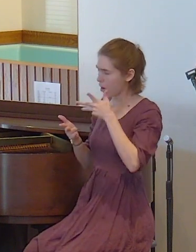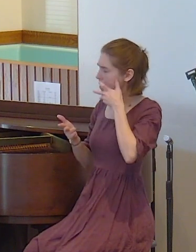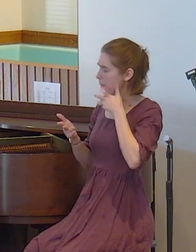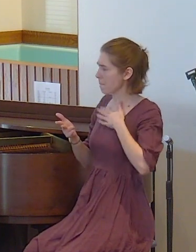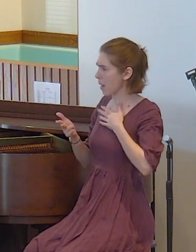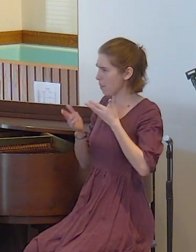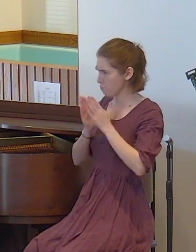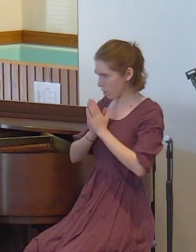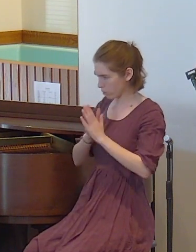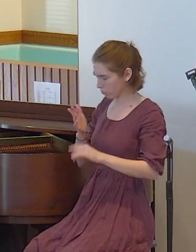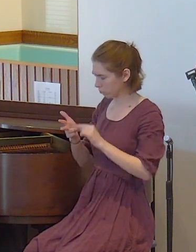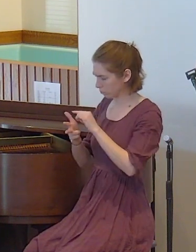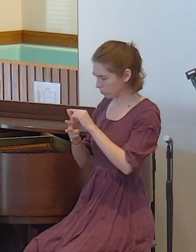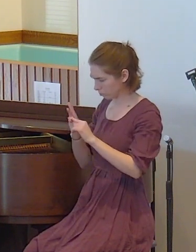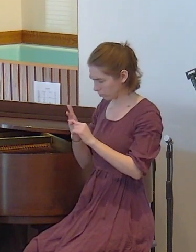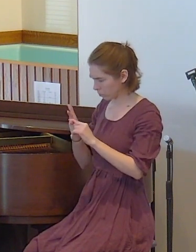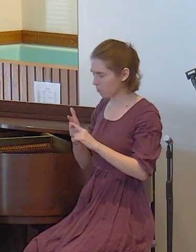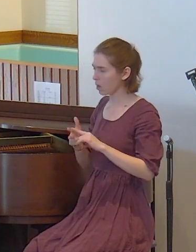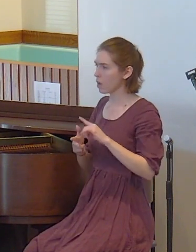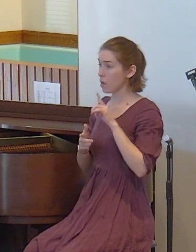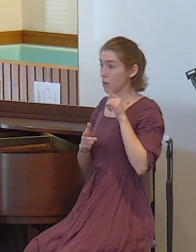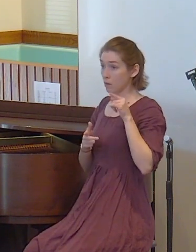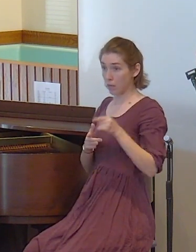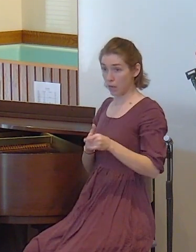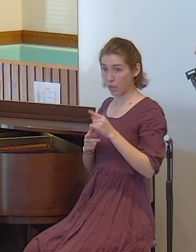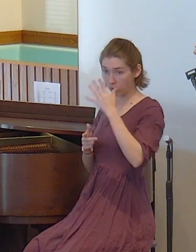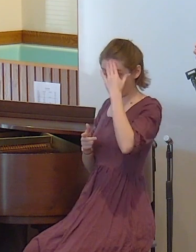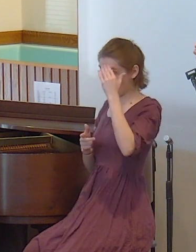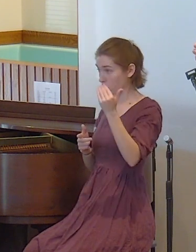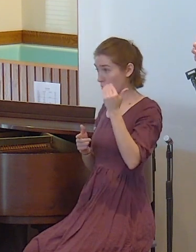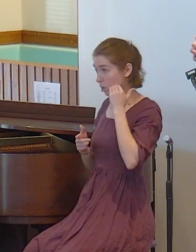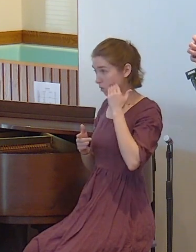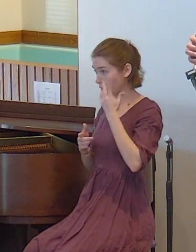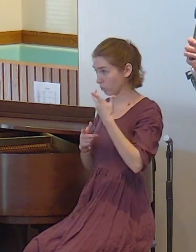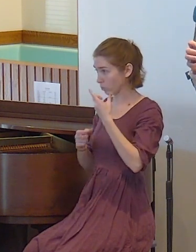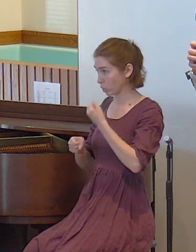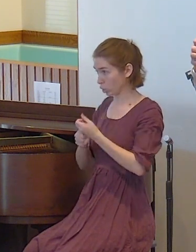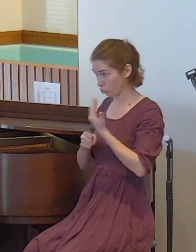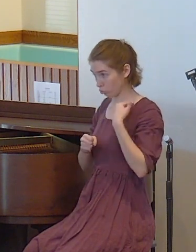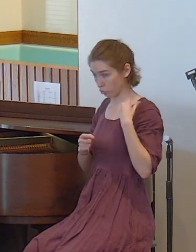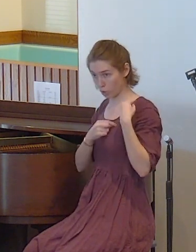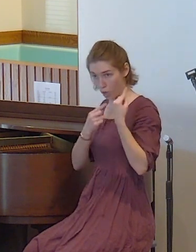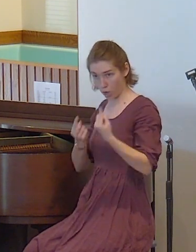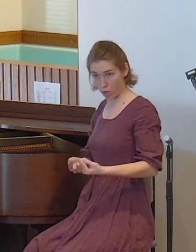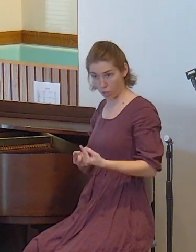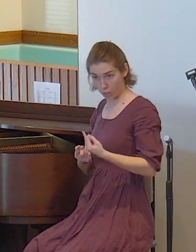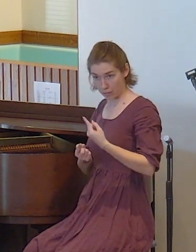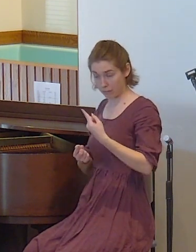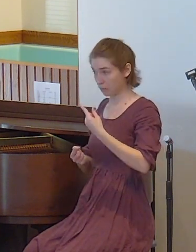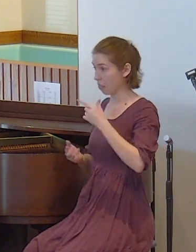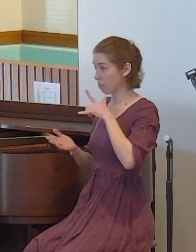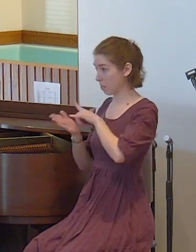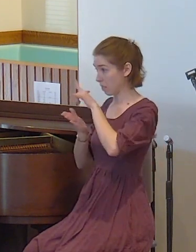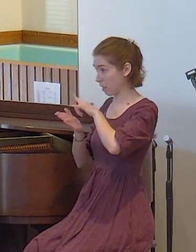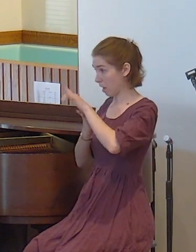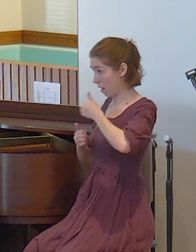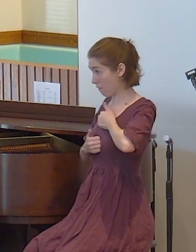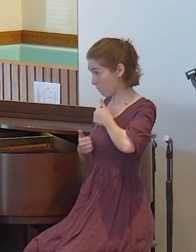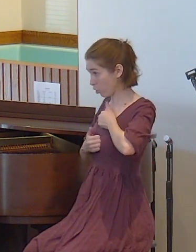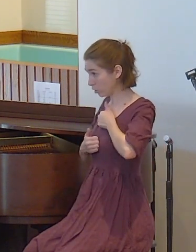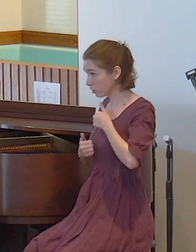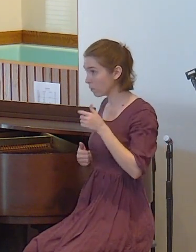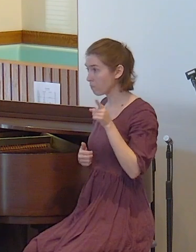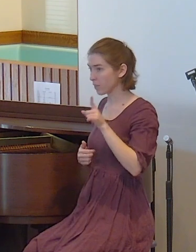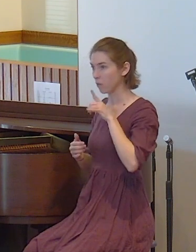Raoul has been, I think I said this morning, he's been in Korea for the last year. He's in the Air Force, and